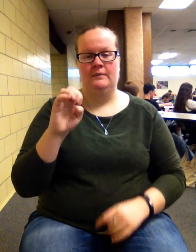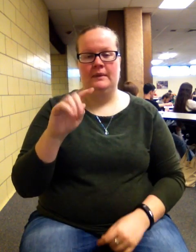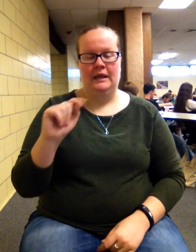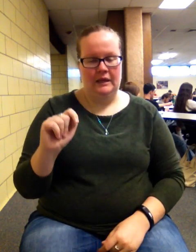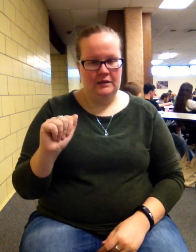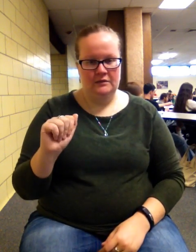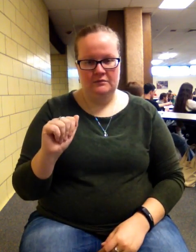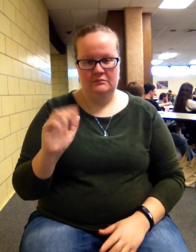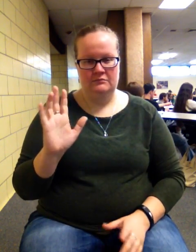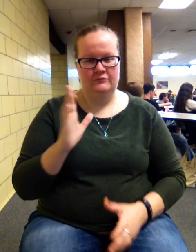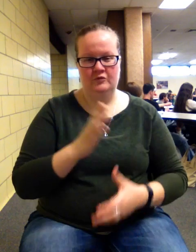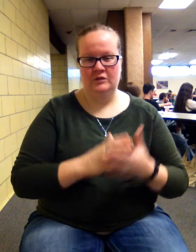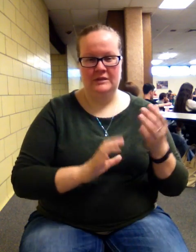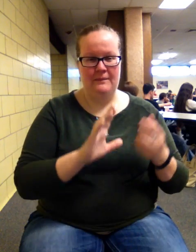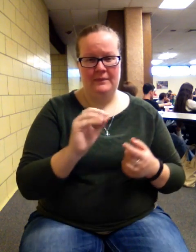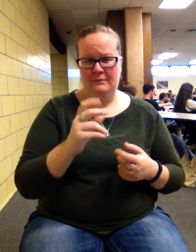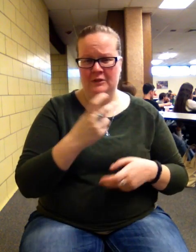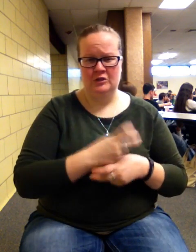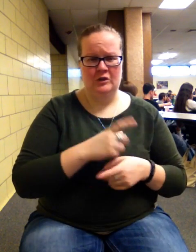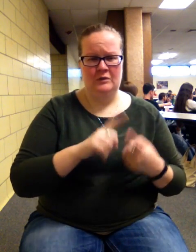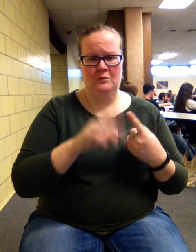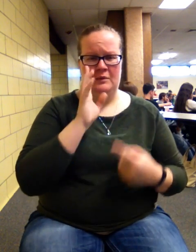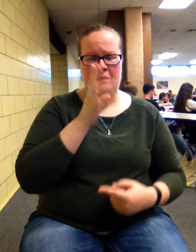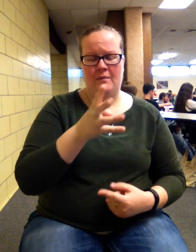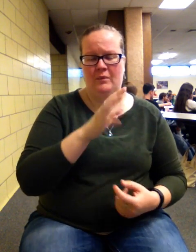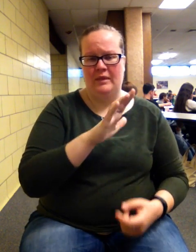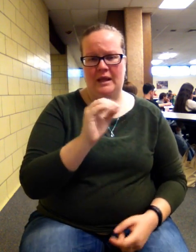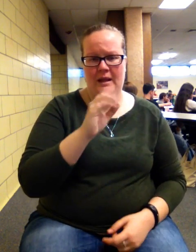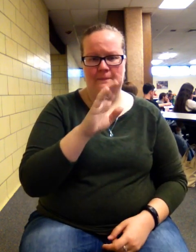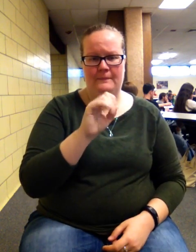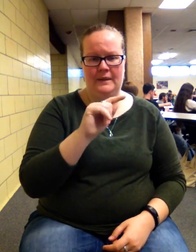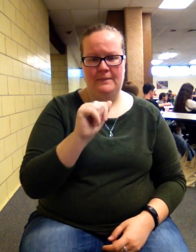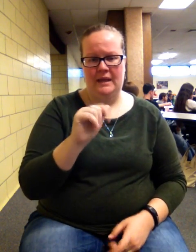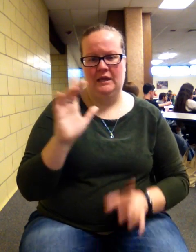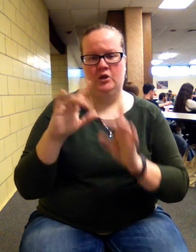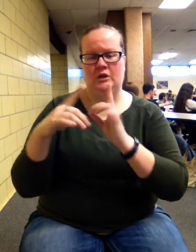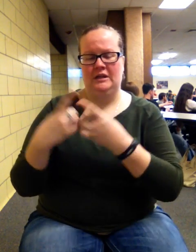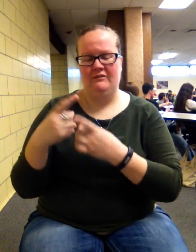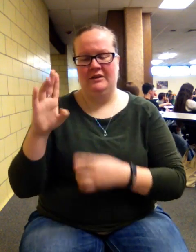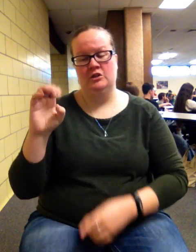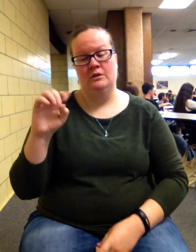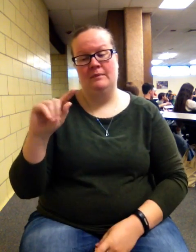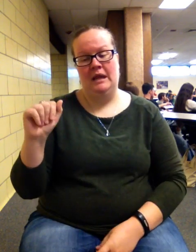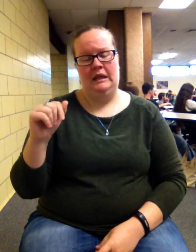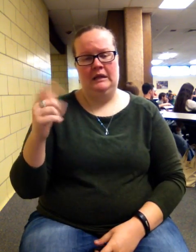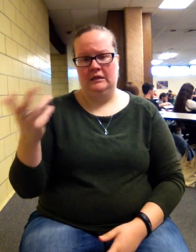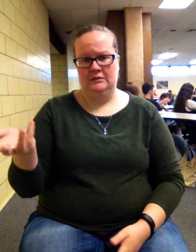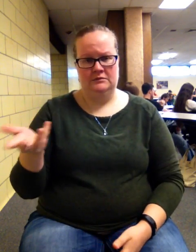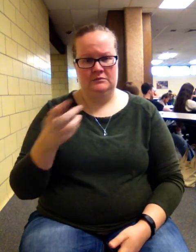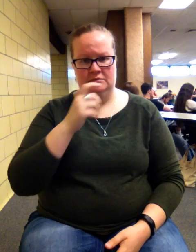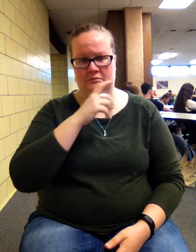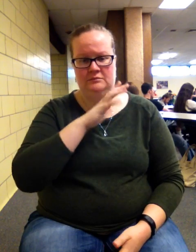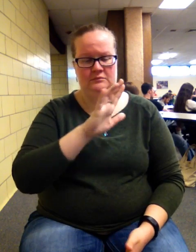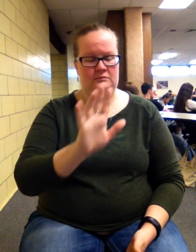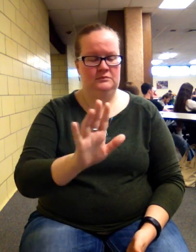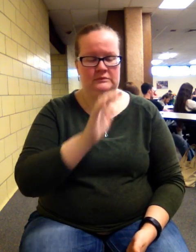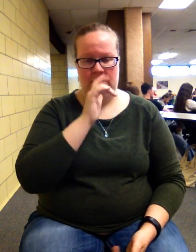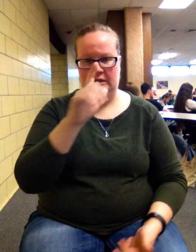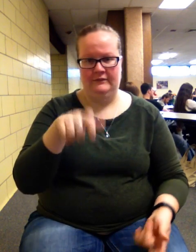enough to come up with a company beta, or maybe a division beta, let alone a project project-specific beta. So what